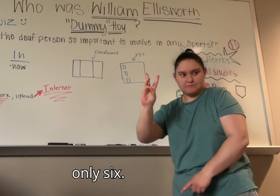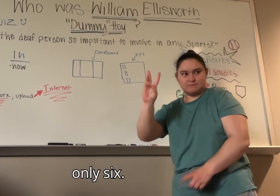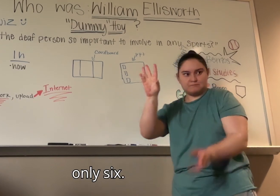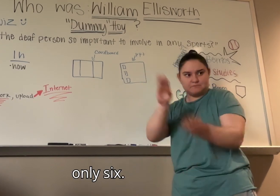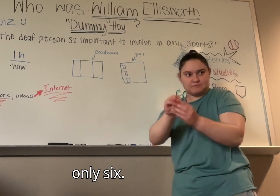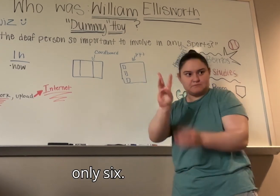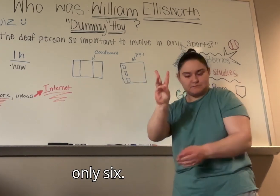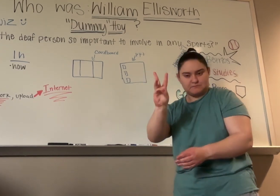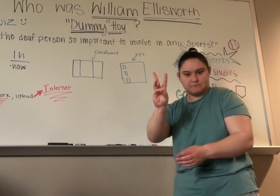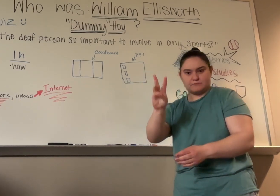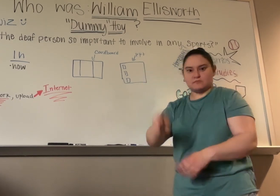Only 6.